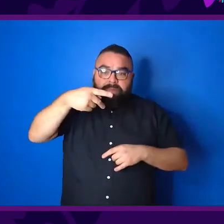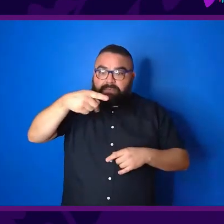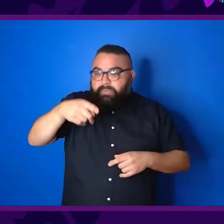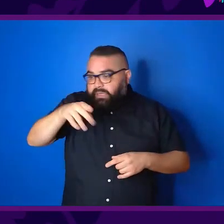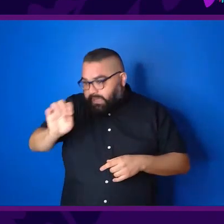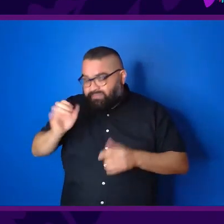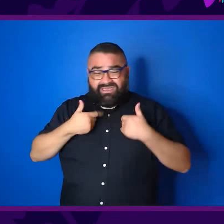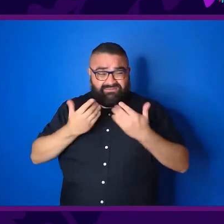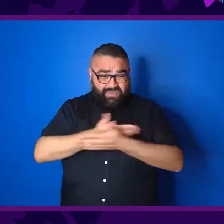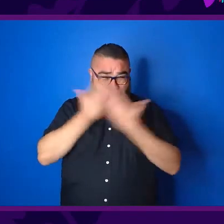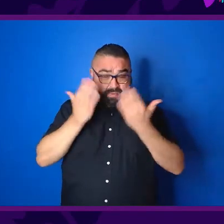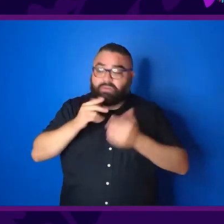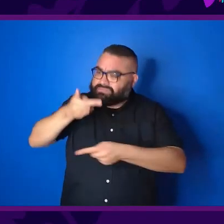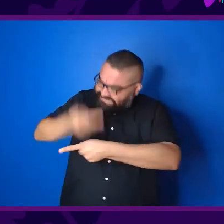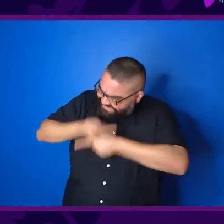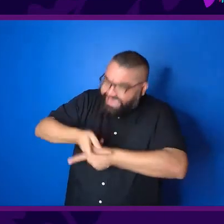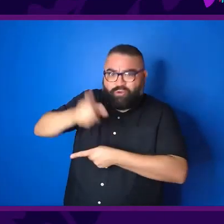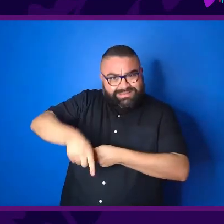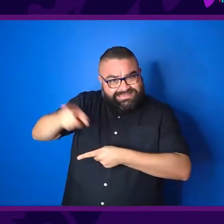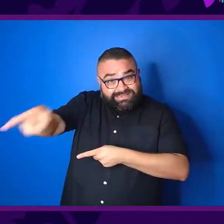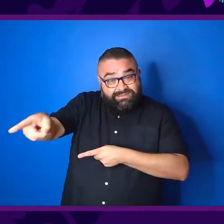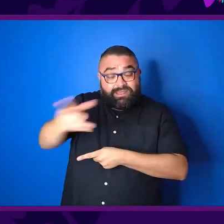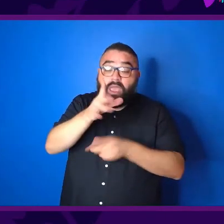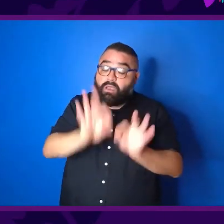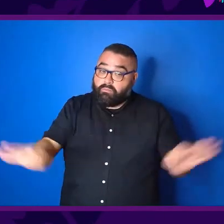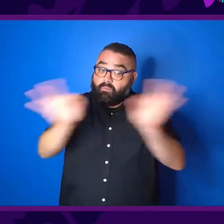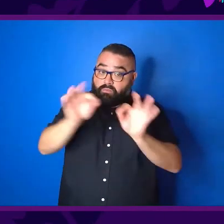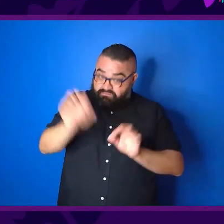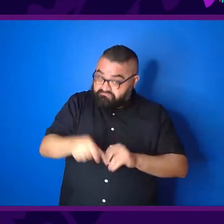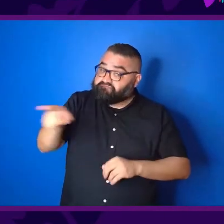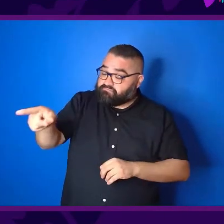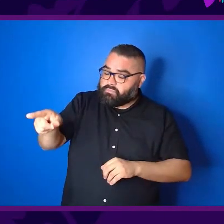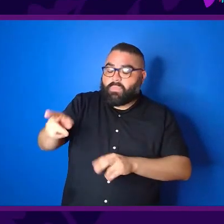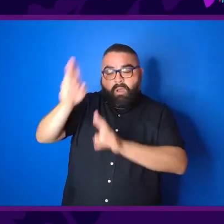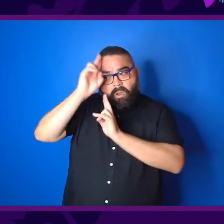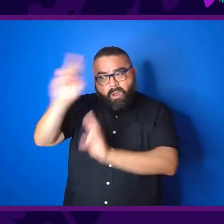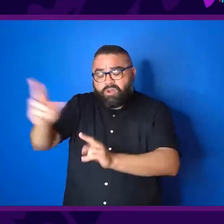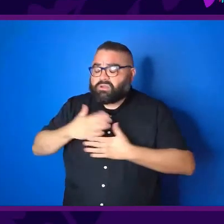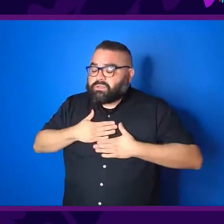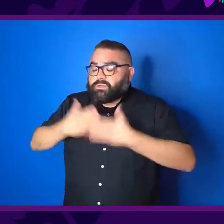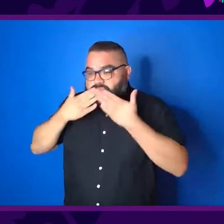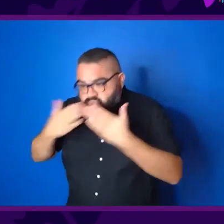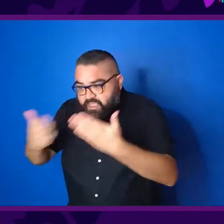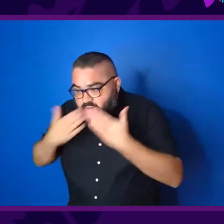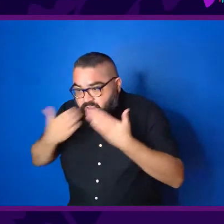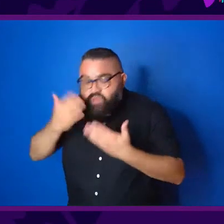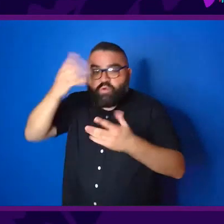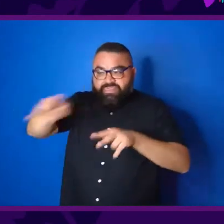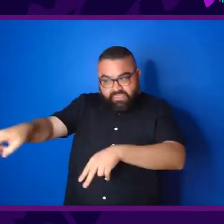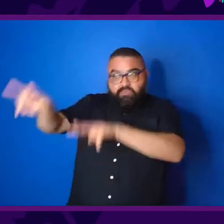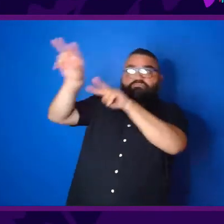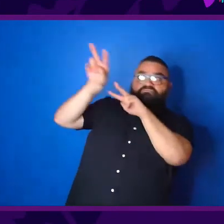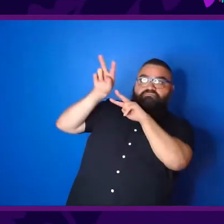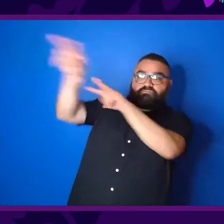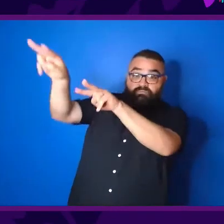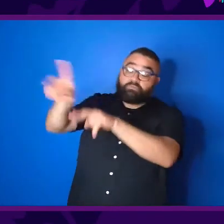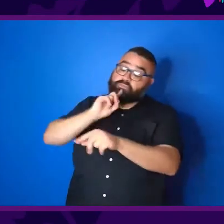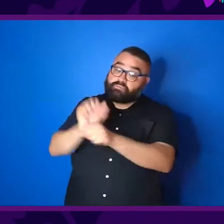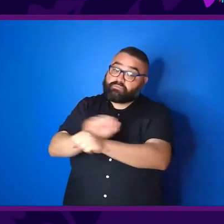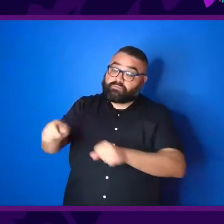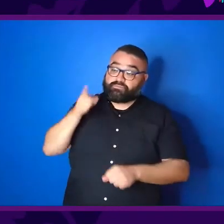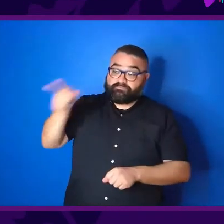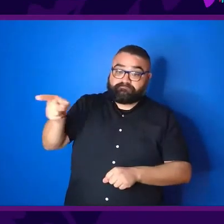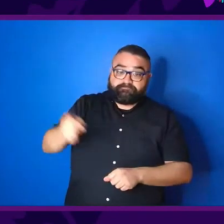that they are indeed not only essential, but honored for the heroes that they are. So I want to thank everybody for joining